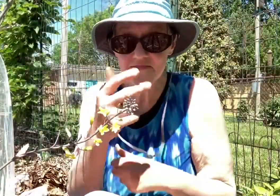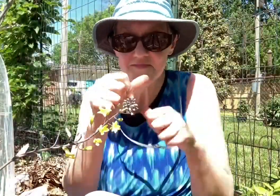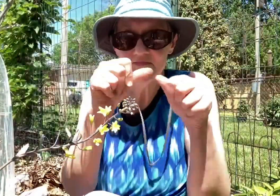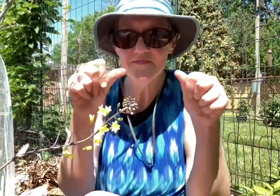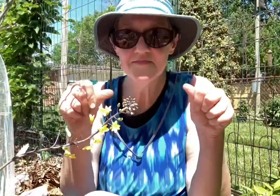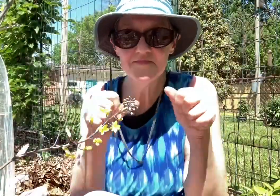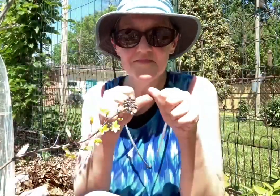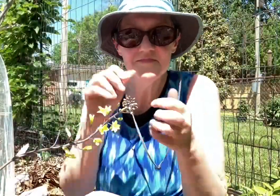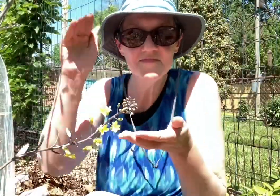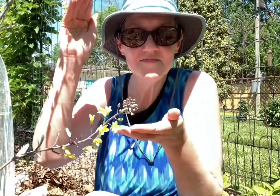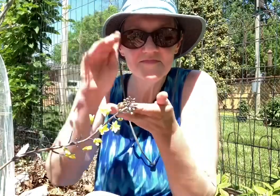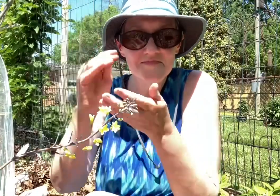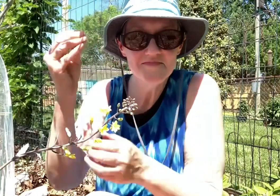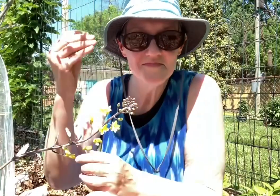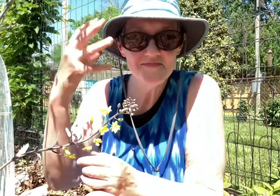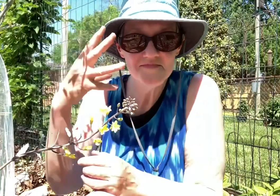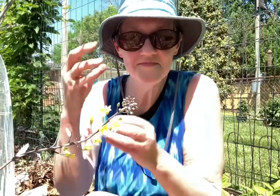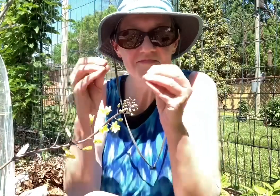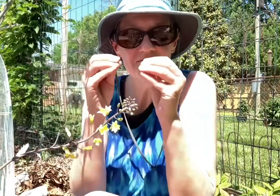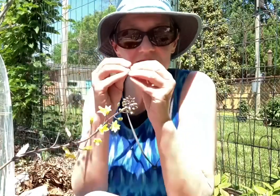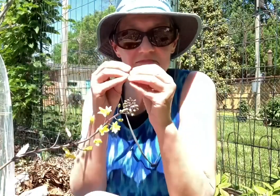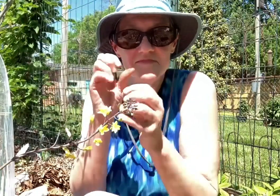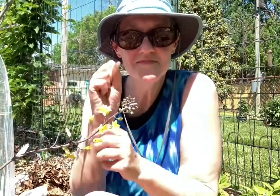Now the last 3 are going to be in areas with less sun.